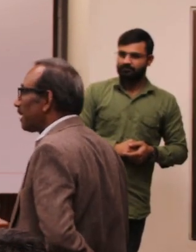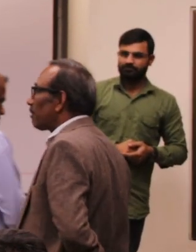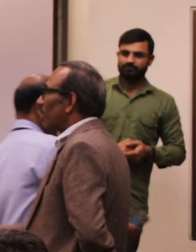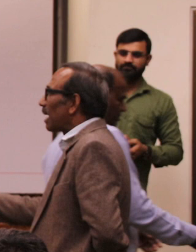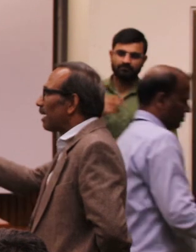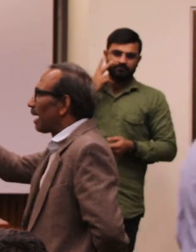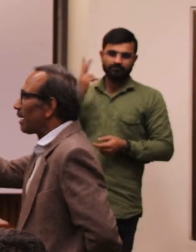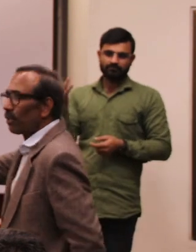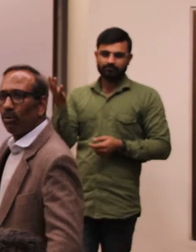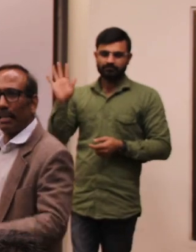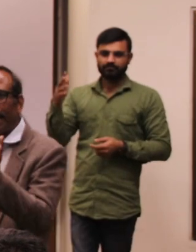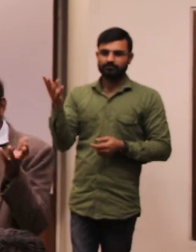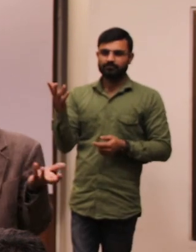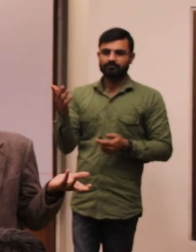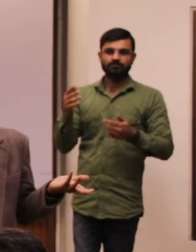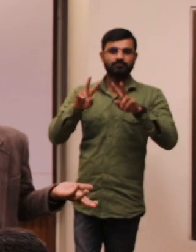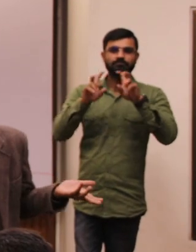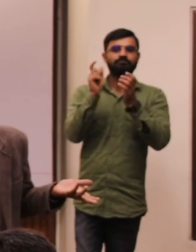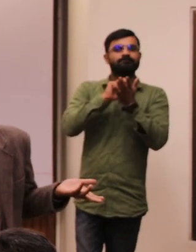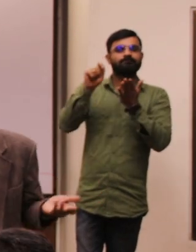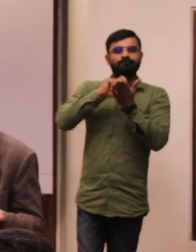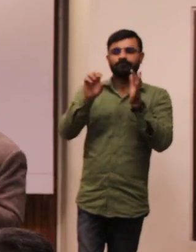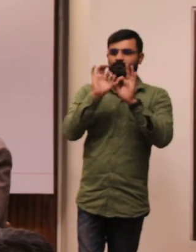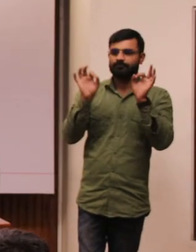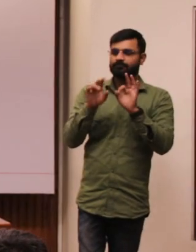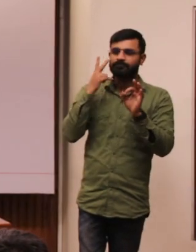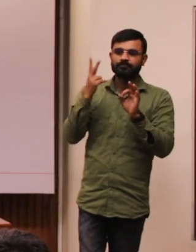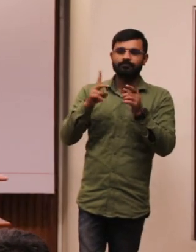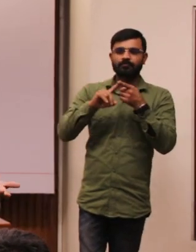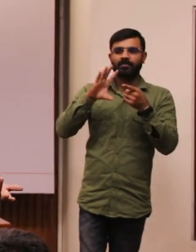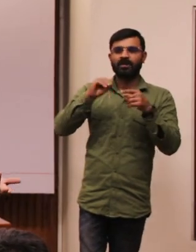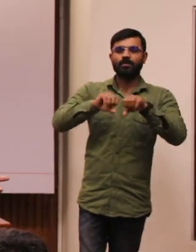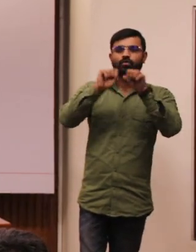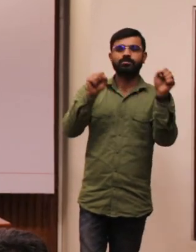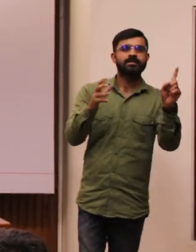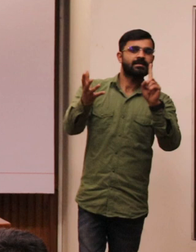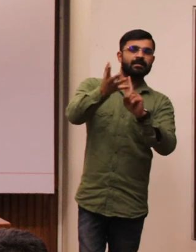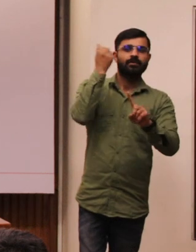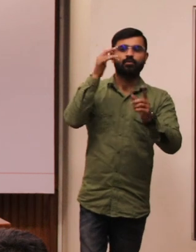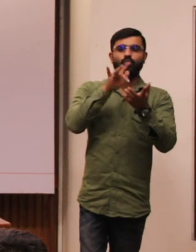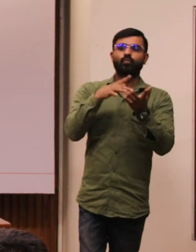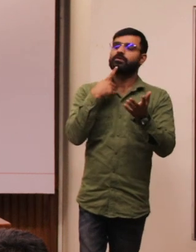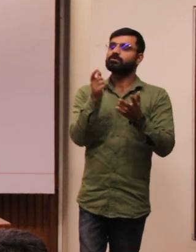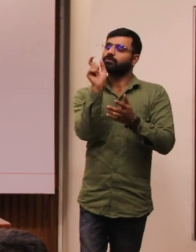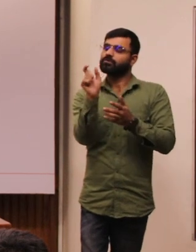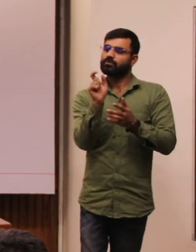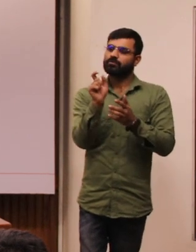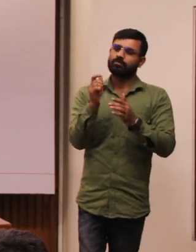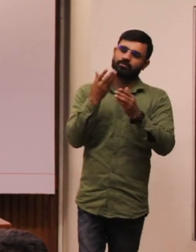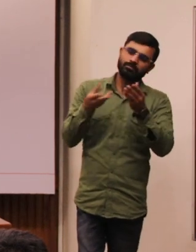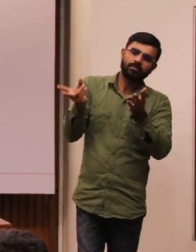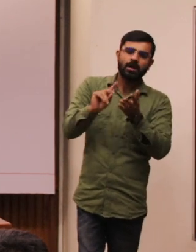Quickly, I'll see, because I had no title to write. So I have written ecosystem approach. A word which is used,